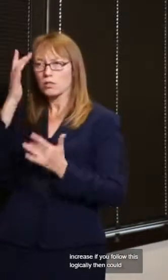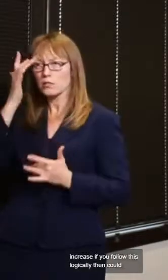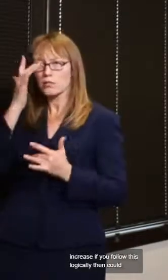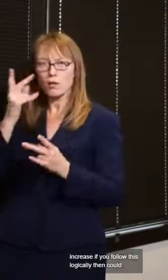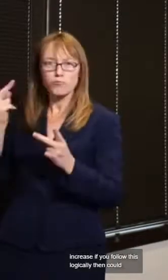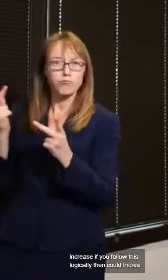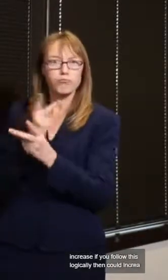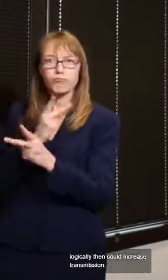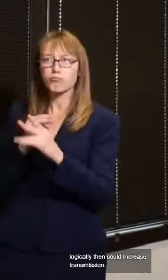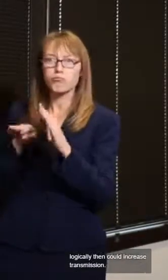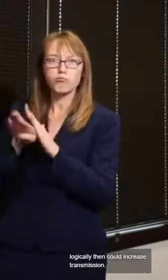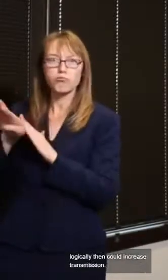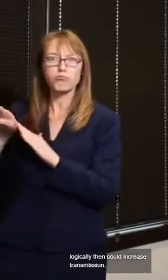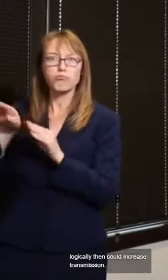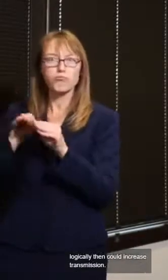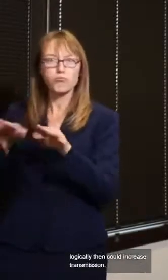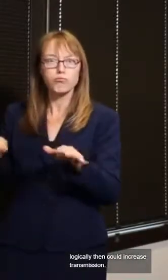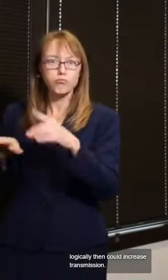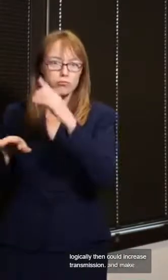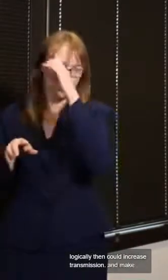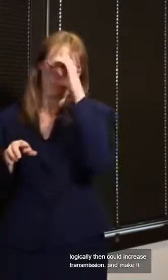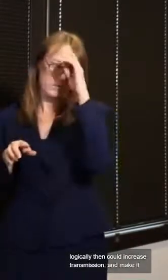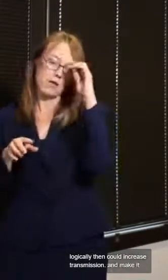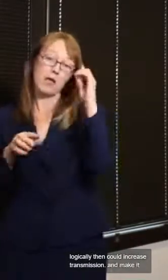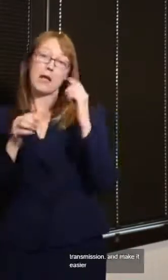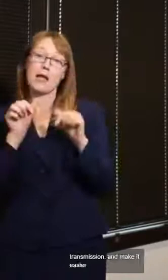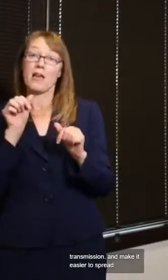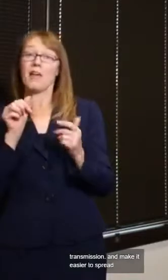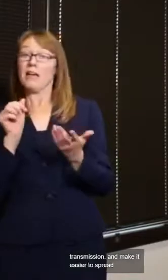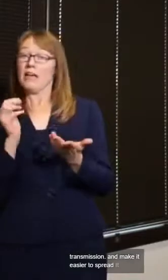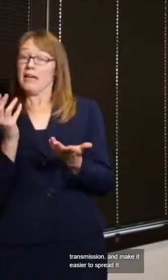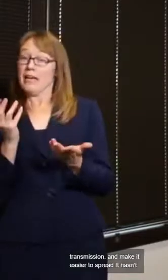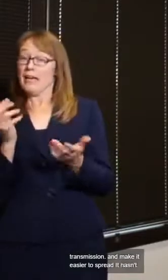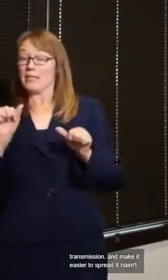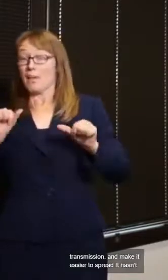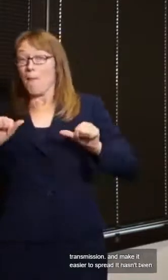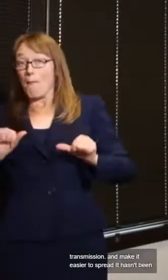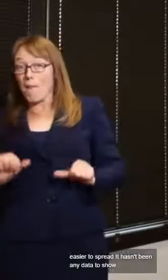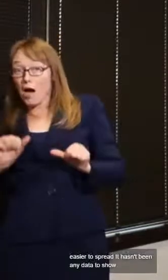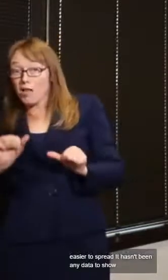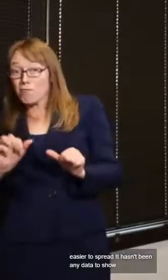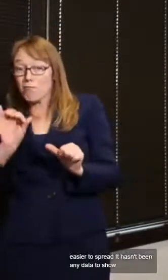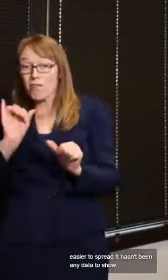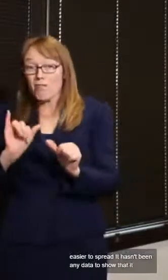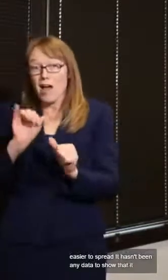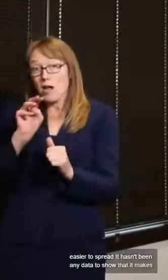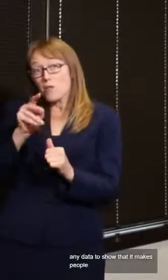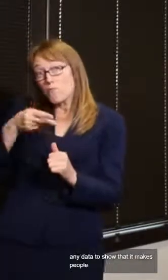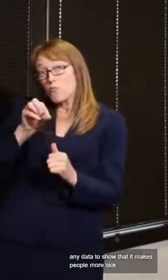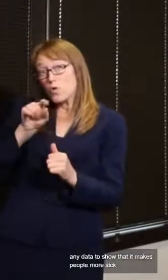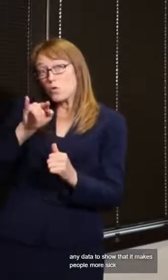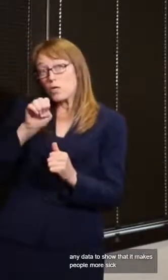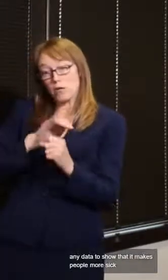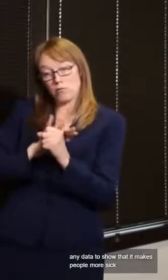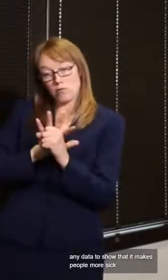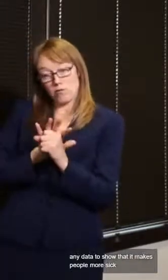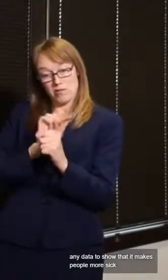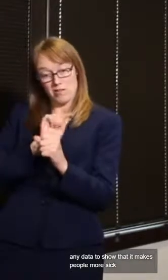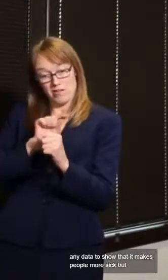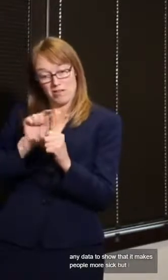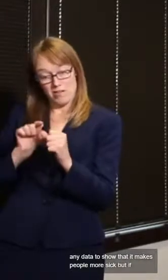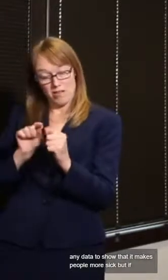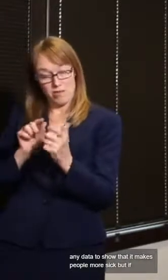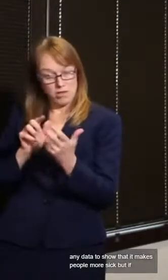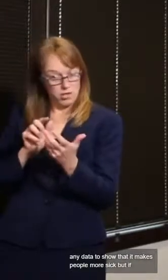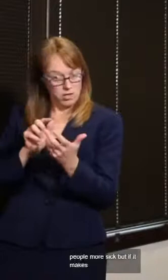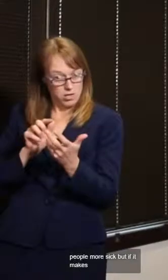increase transmission and make it easier to spread. There hasn't been any data to show that it makes people more sick, but